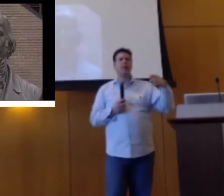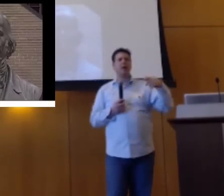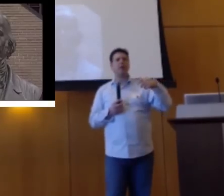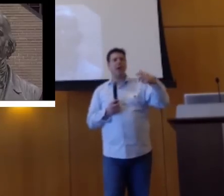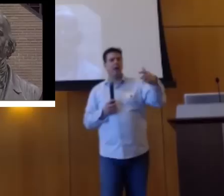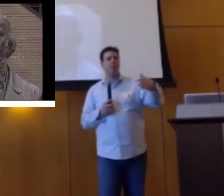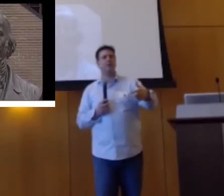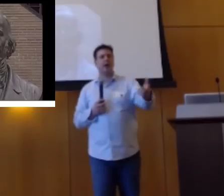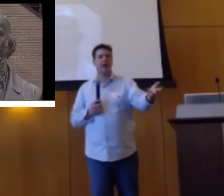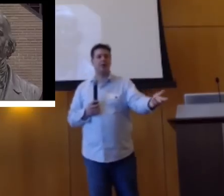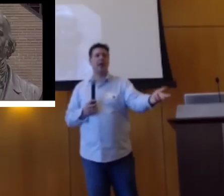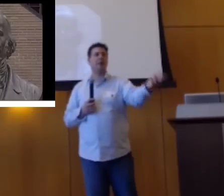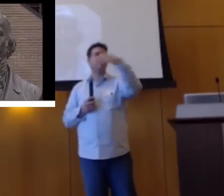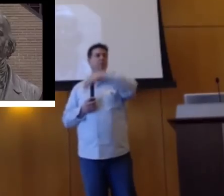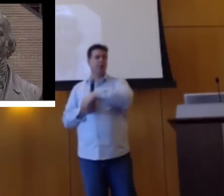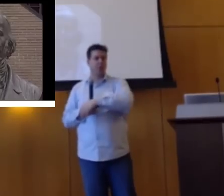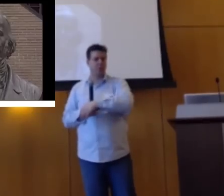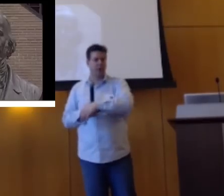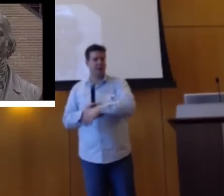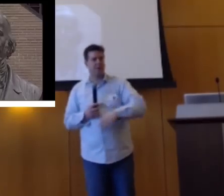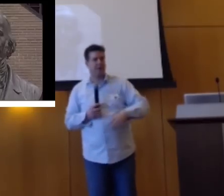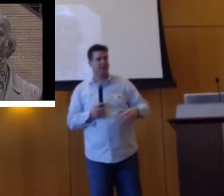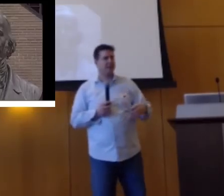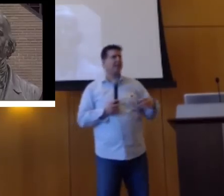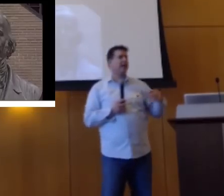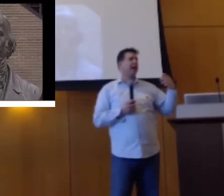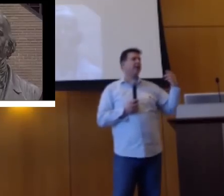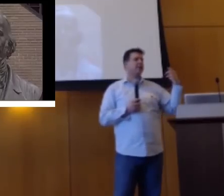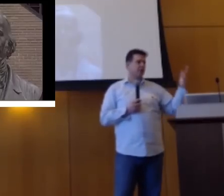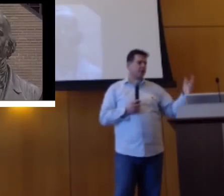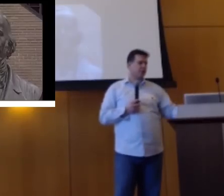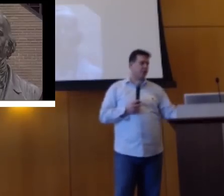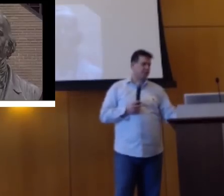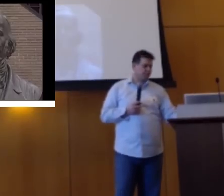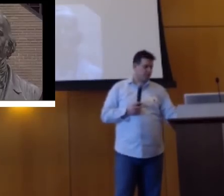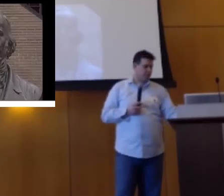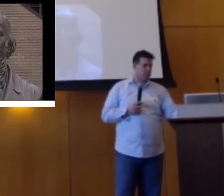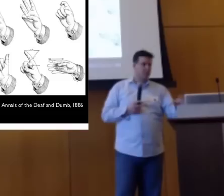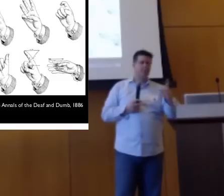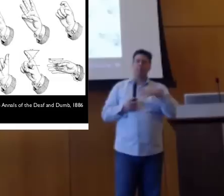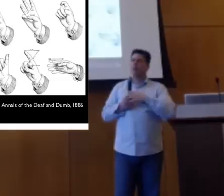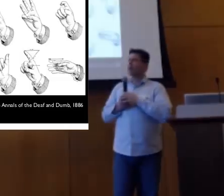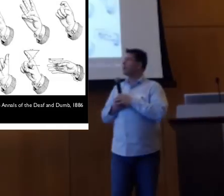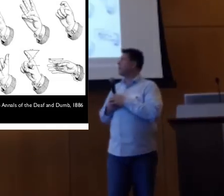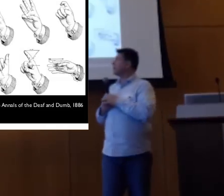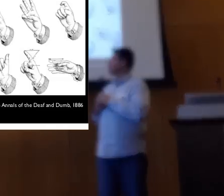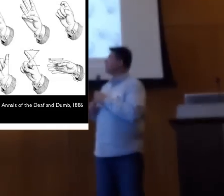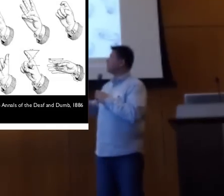not only help, this guy actually came with them on a boat back to the United States, and they started school. Now, getting back to finger